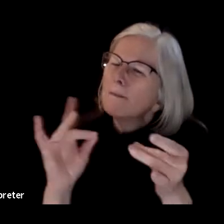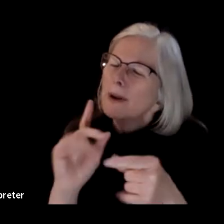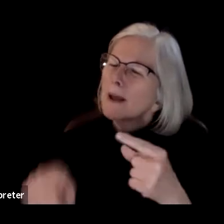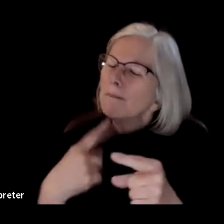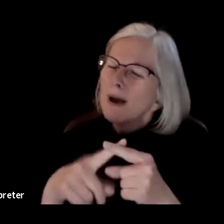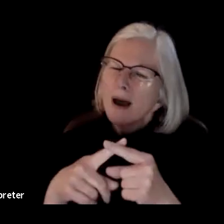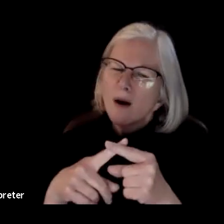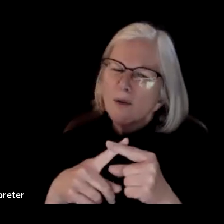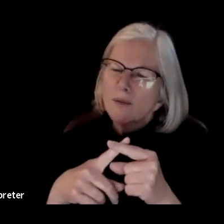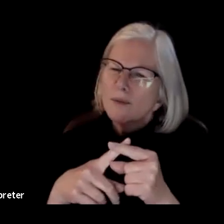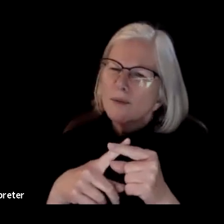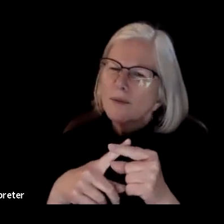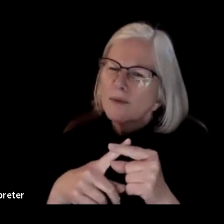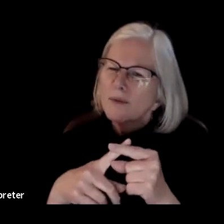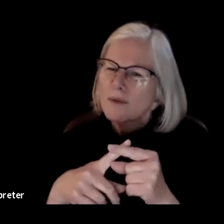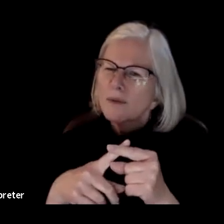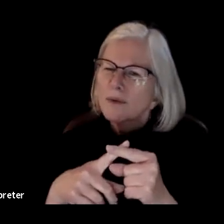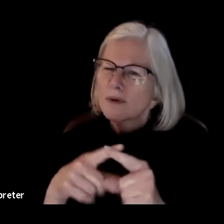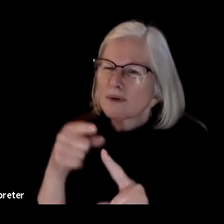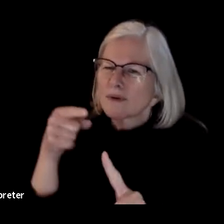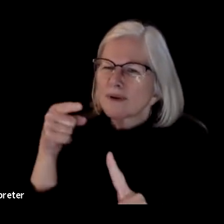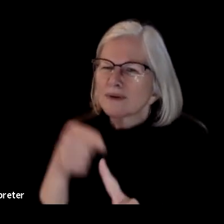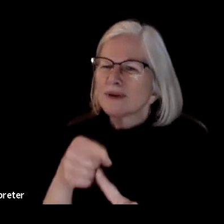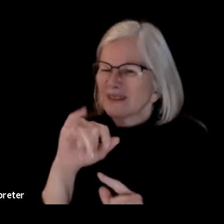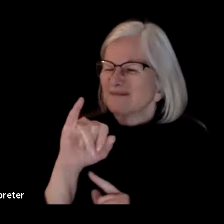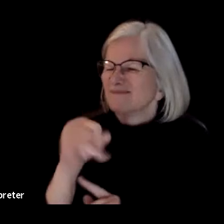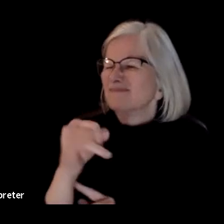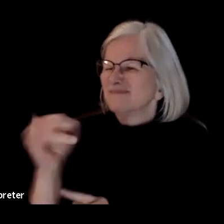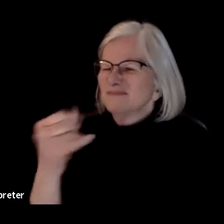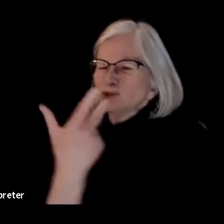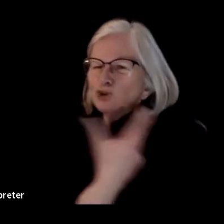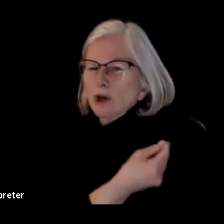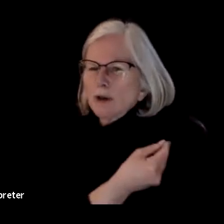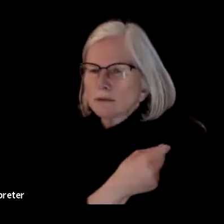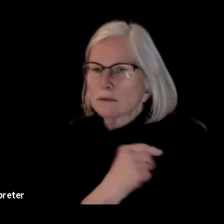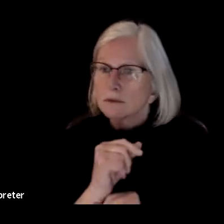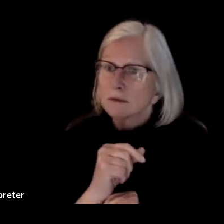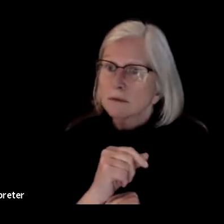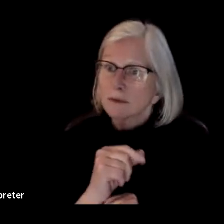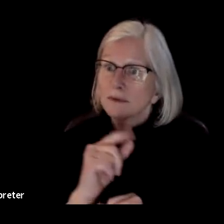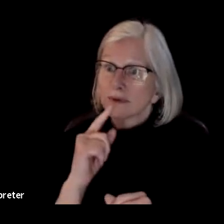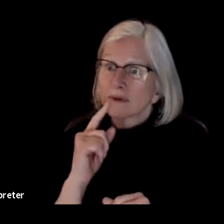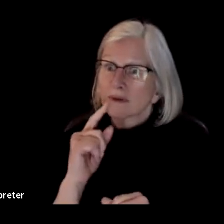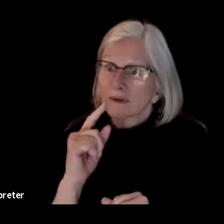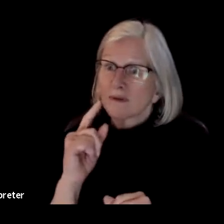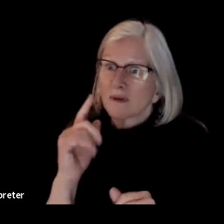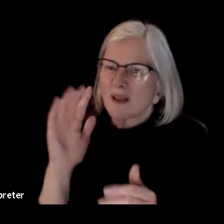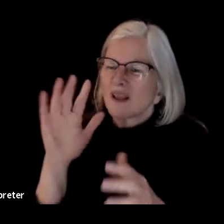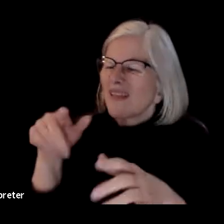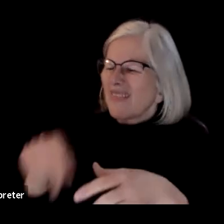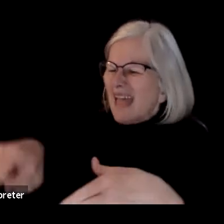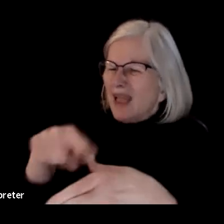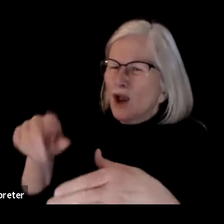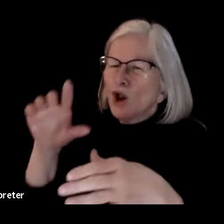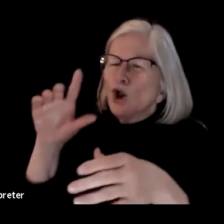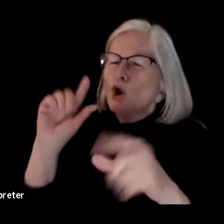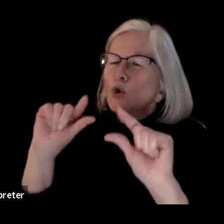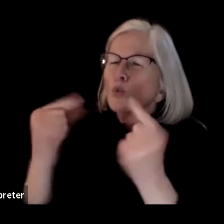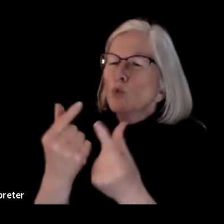targeting the J&J shot to populations that are less likely to come back for a second dose. You're talking about people